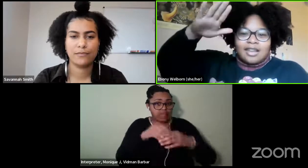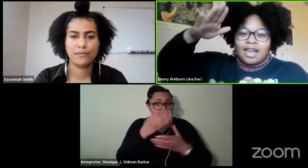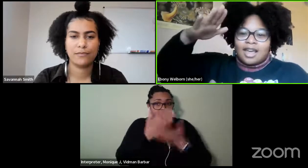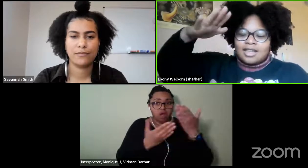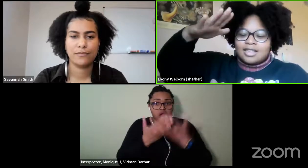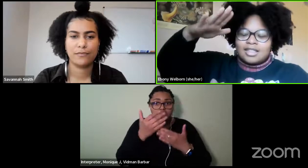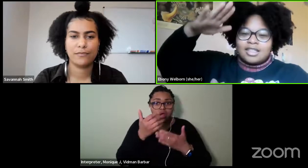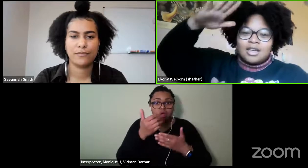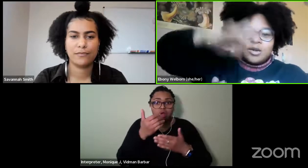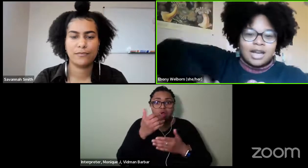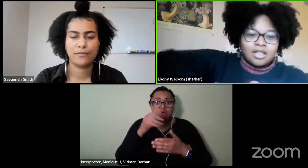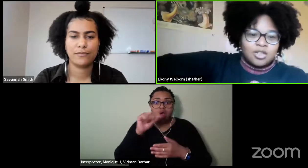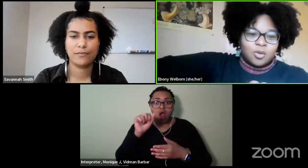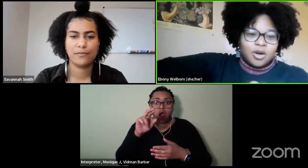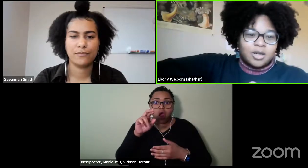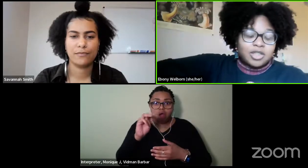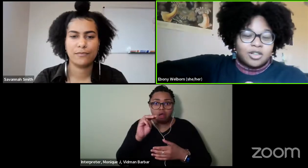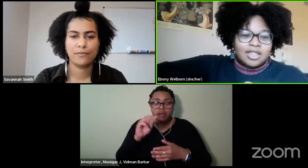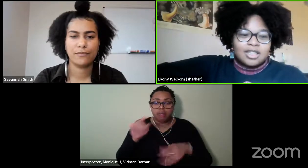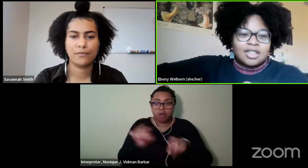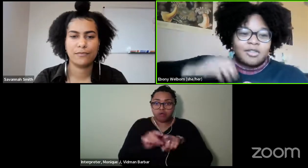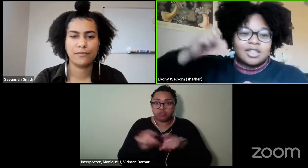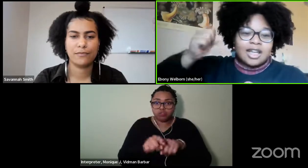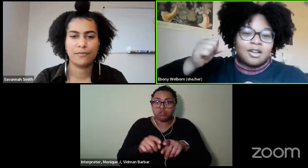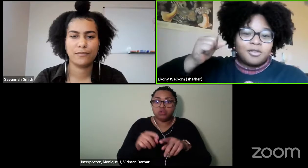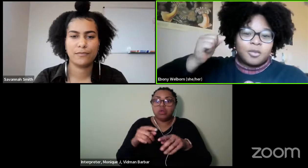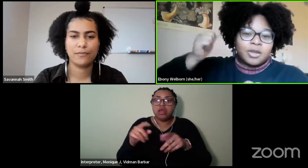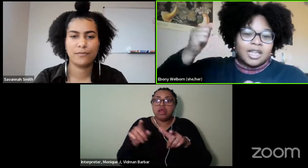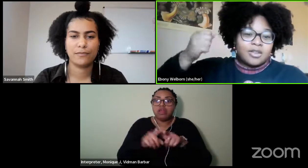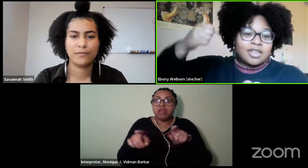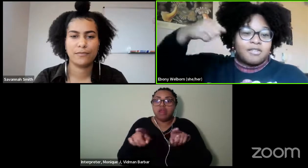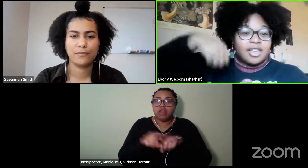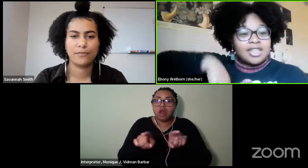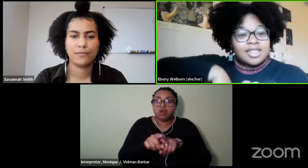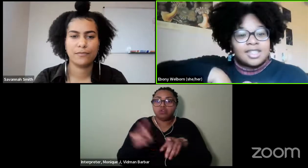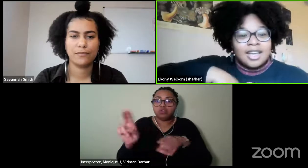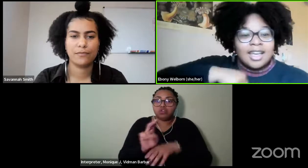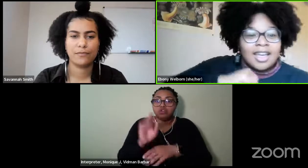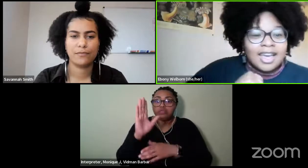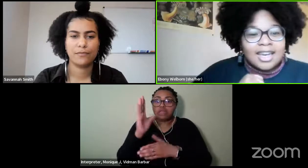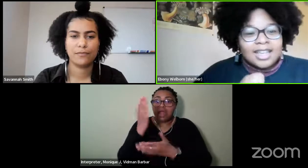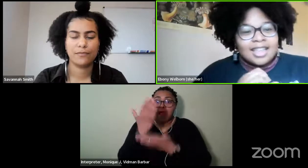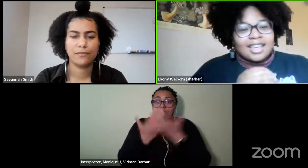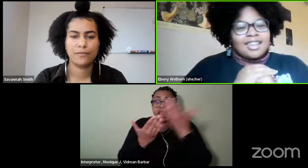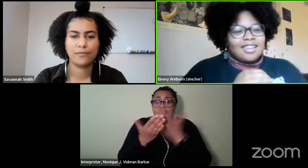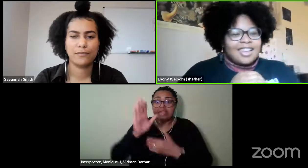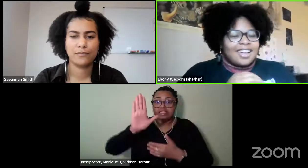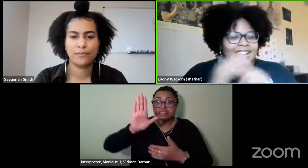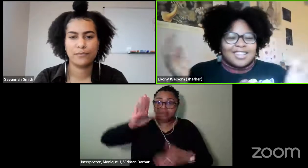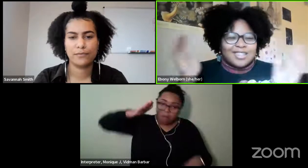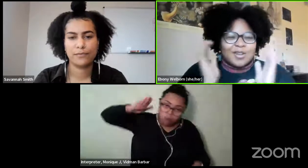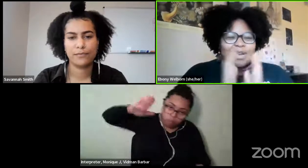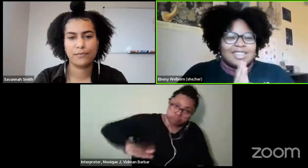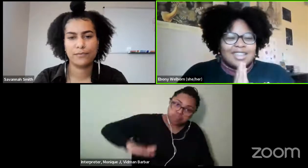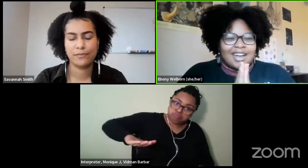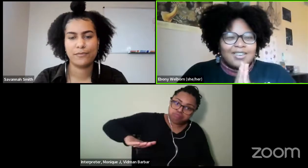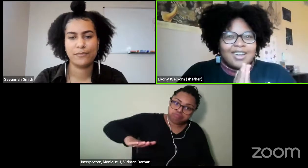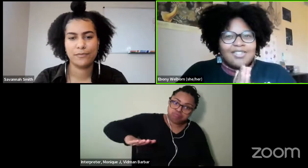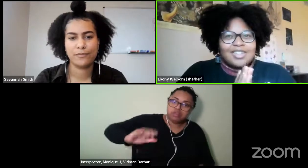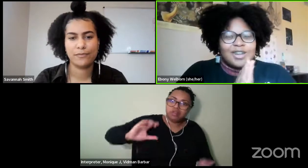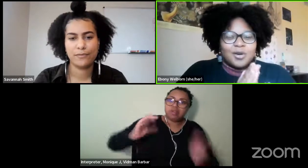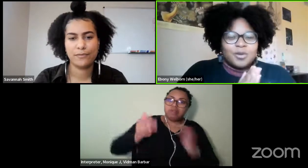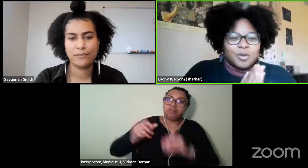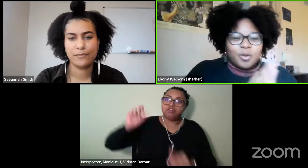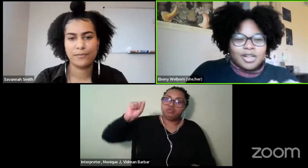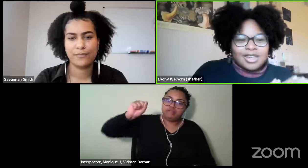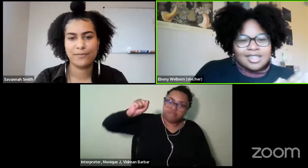flat hands to go down into the water, which creates a different sound from when they use a fist. And I think, yeah, again, just going back to how you